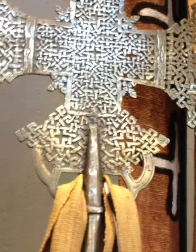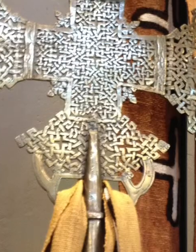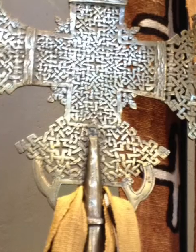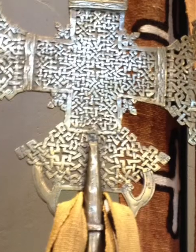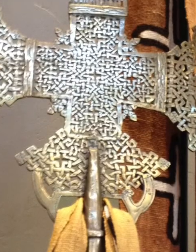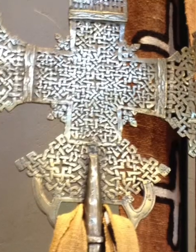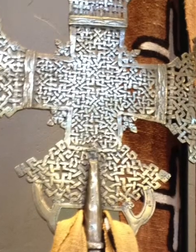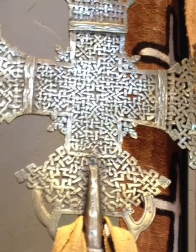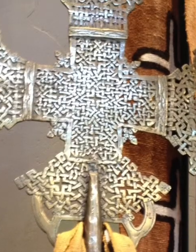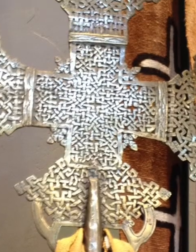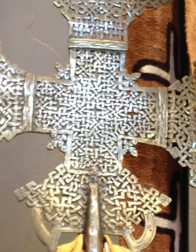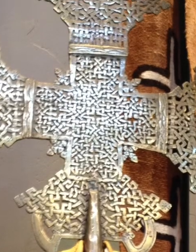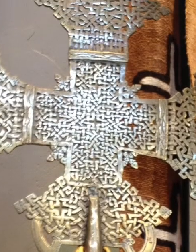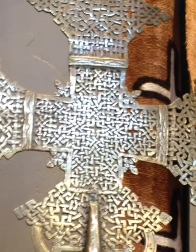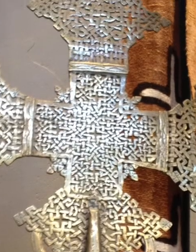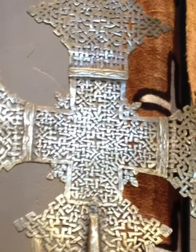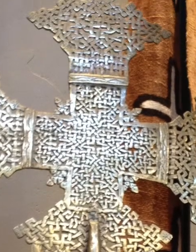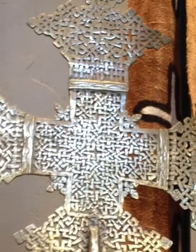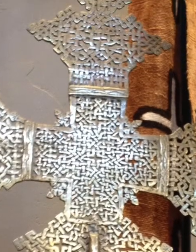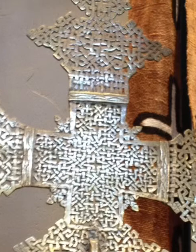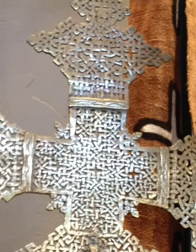Amen. Now, let's break it down phrase by phrase.